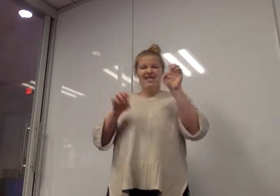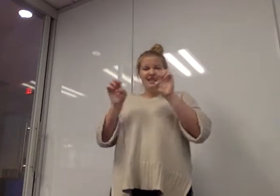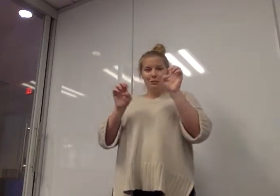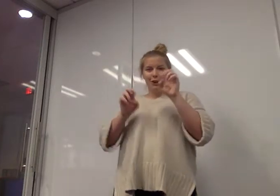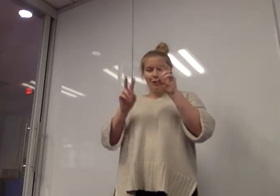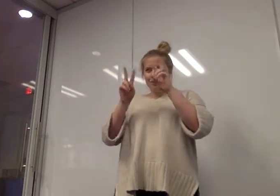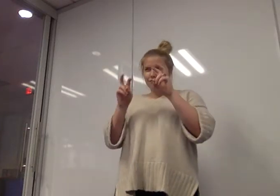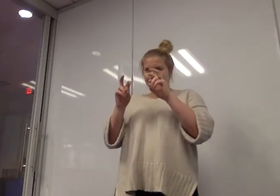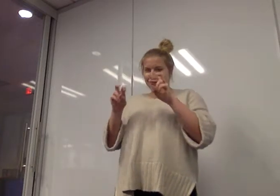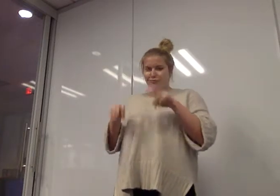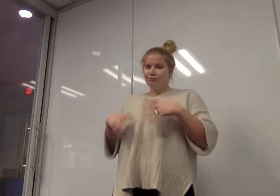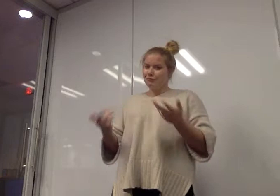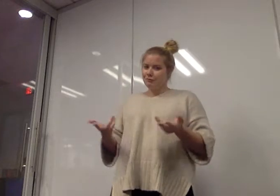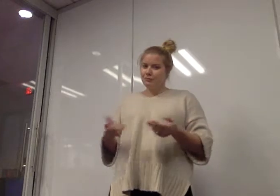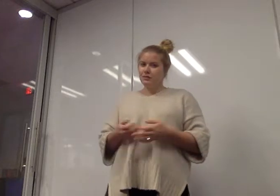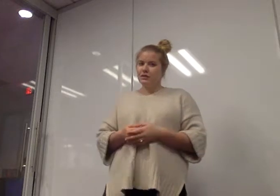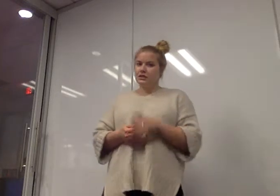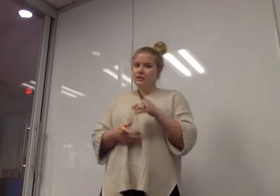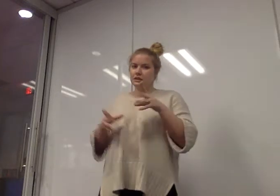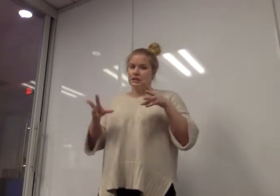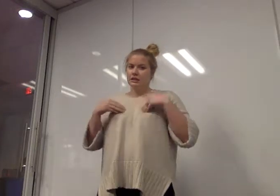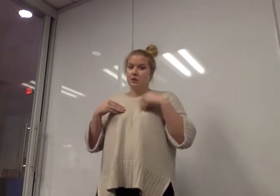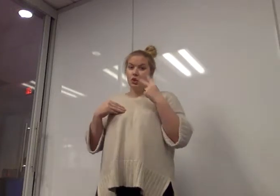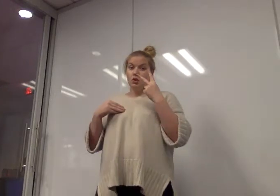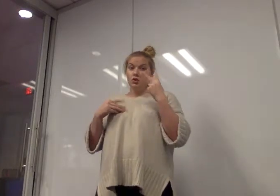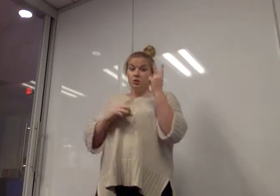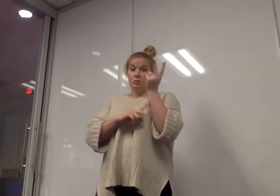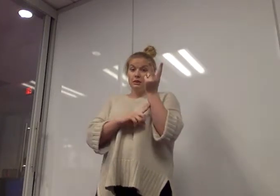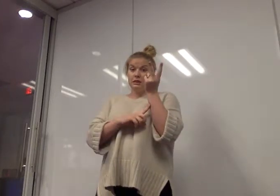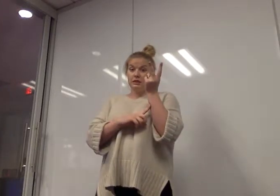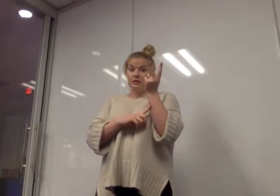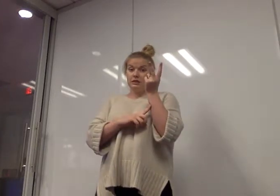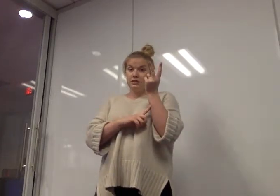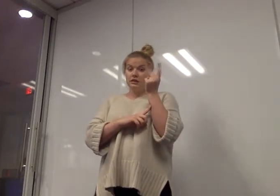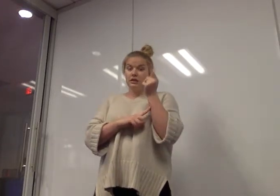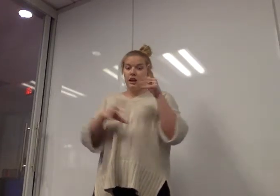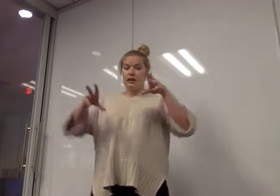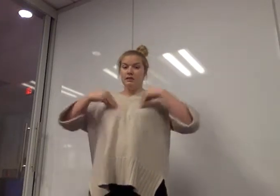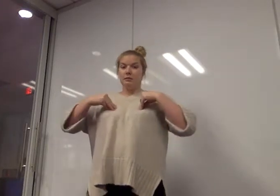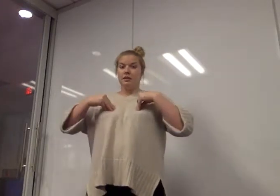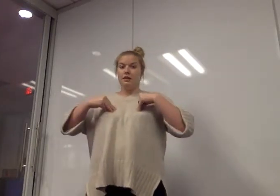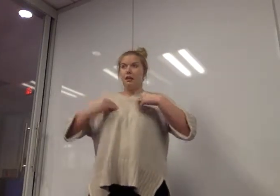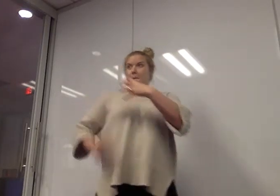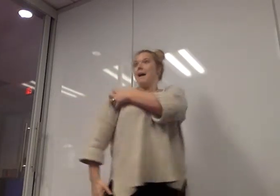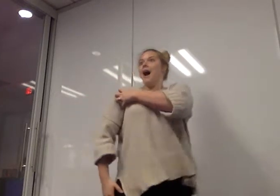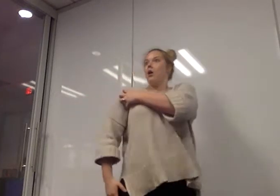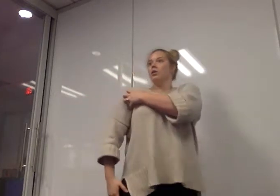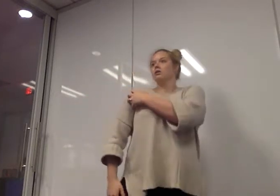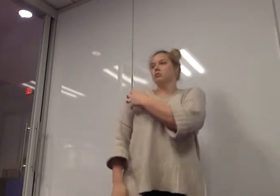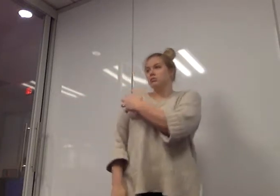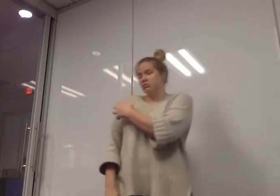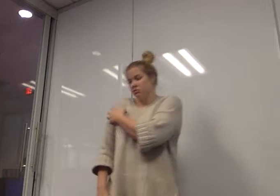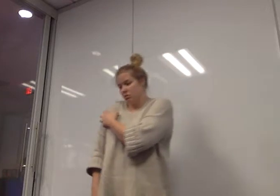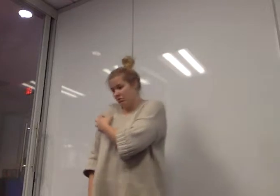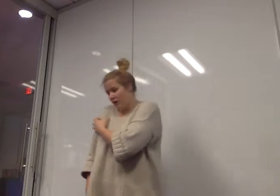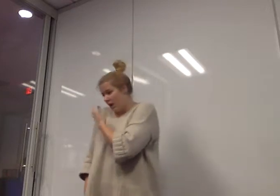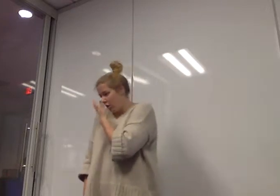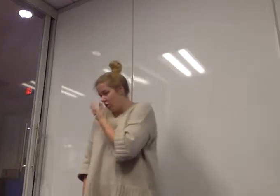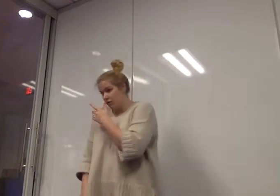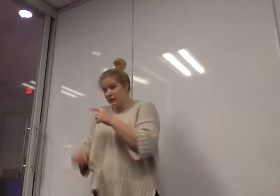these people adopted for 2 minutes either high power poses or low power poses. And I'm just going to show you 5 of